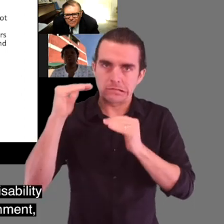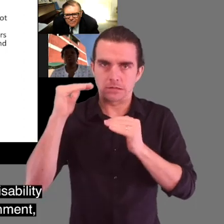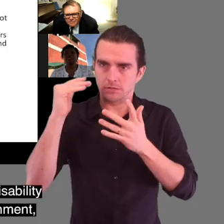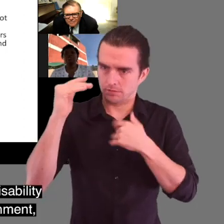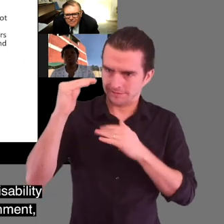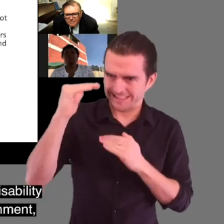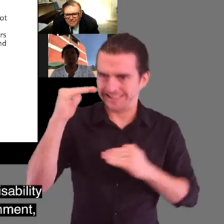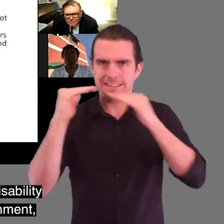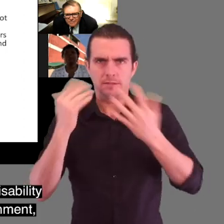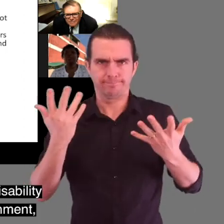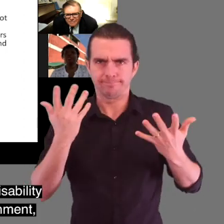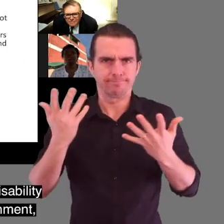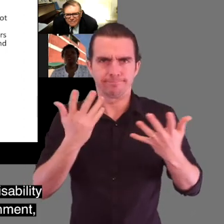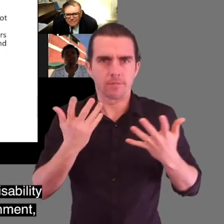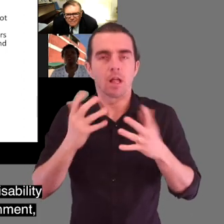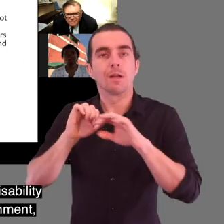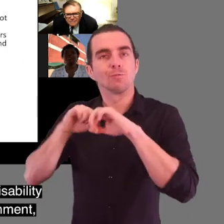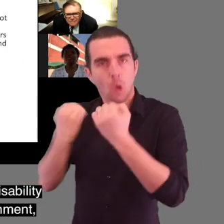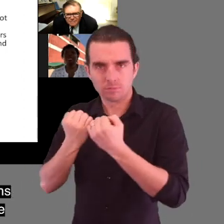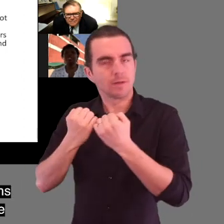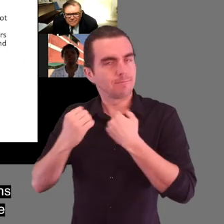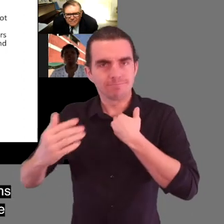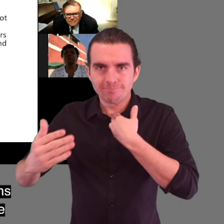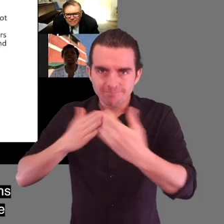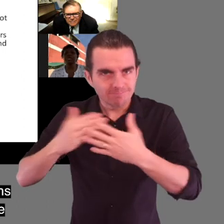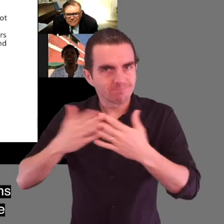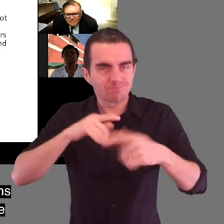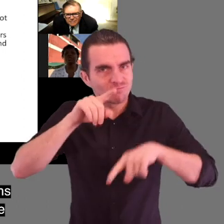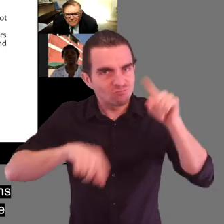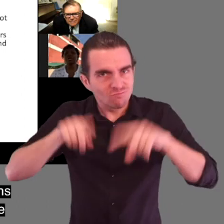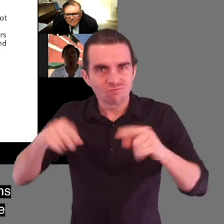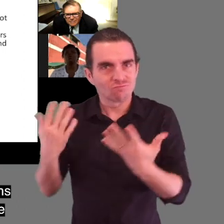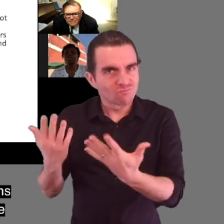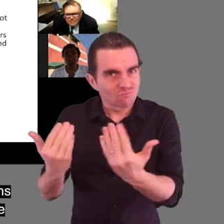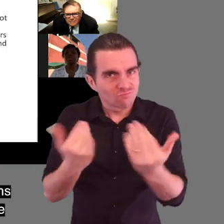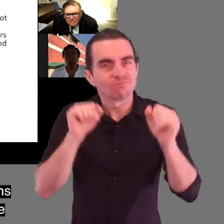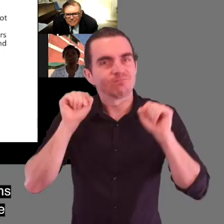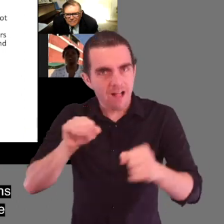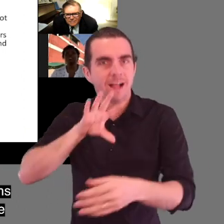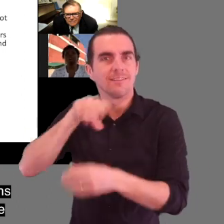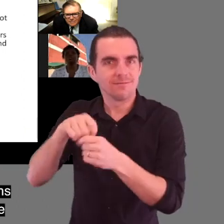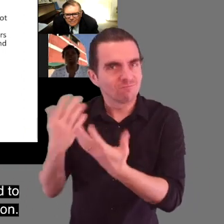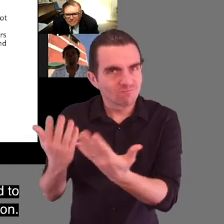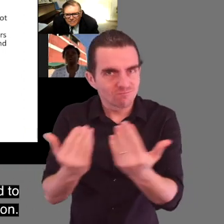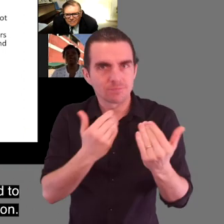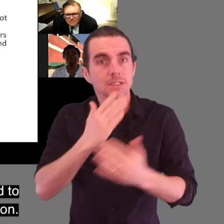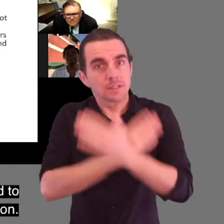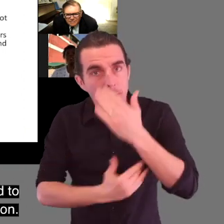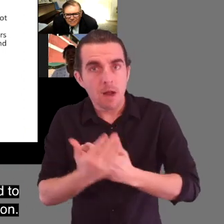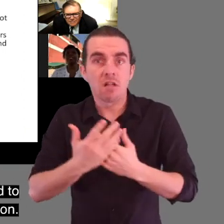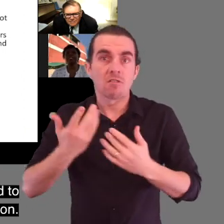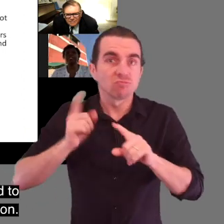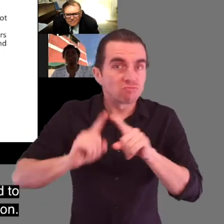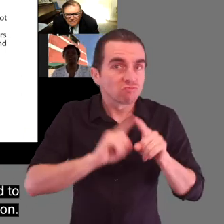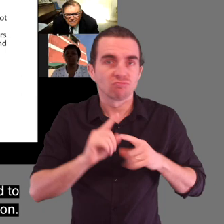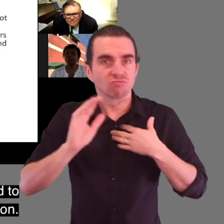of disability where the barriers of environment, attitudes, and organization are what disabled people with impairments